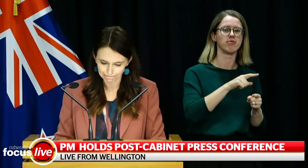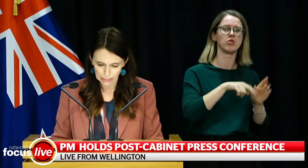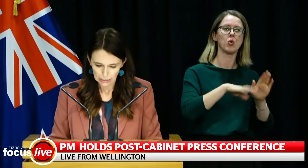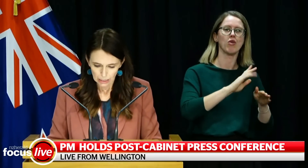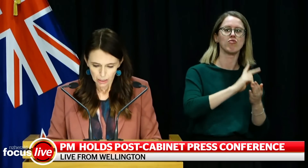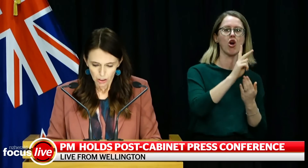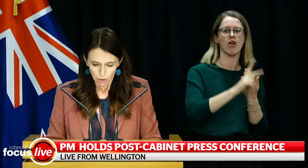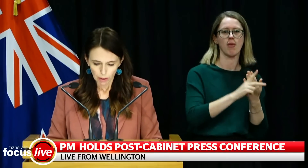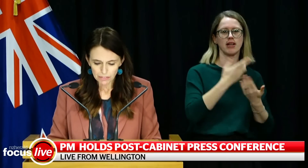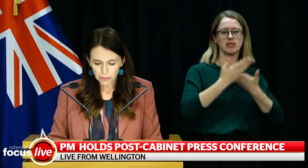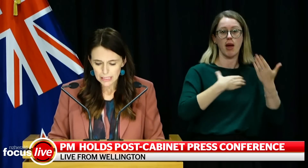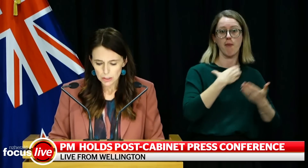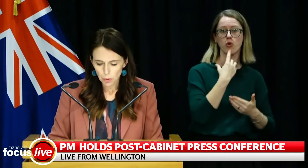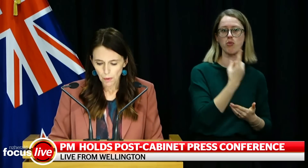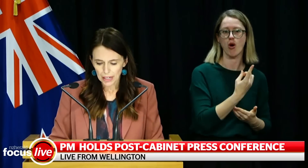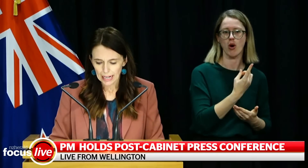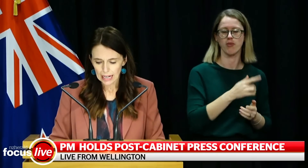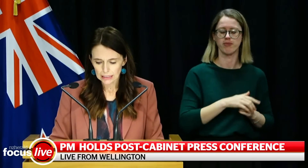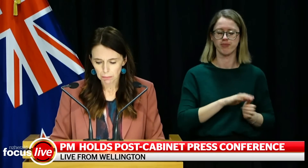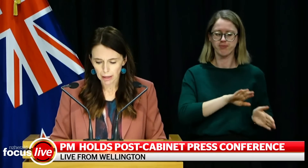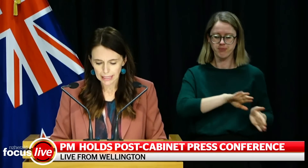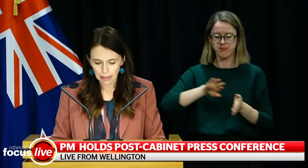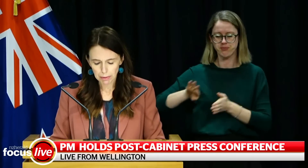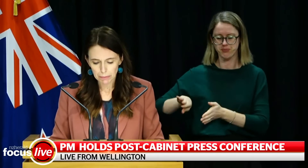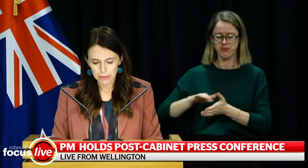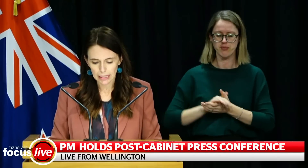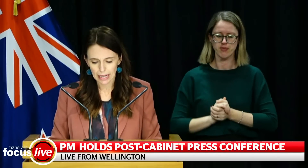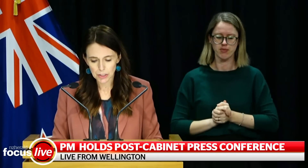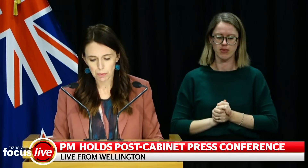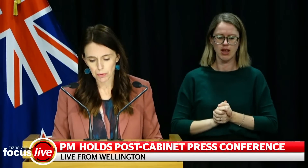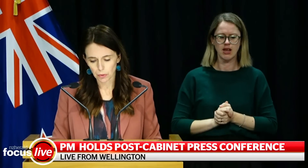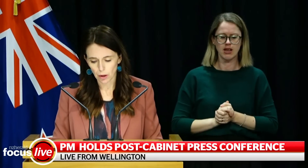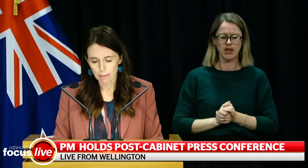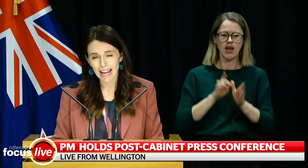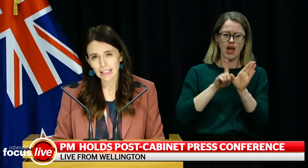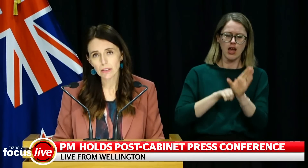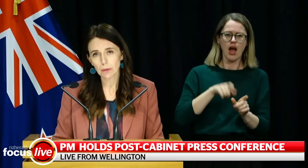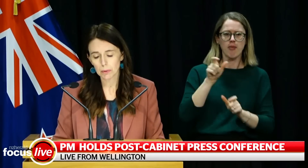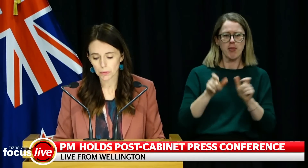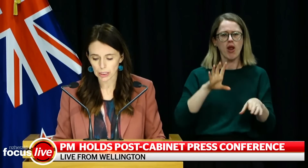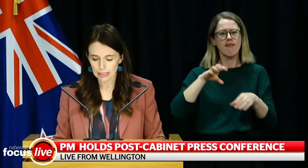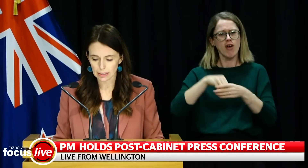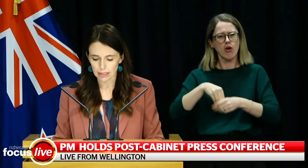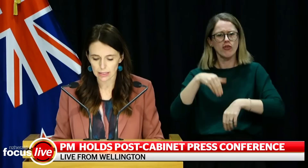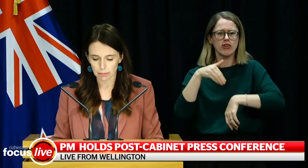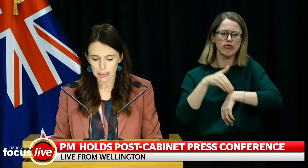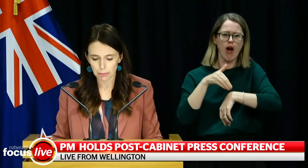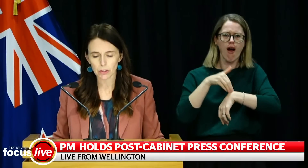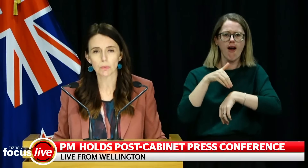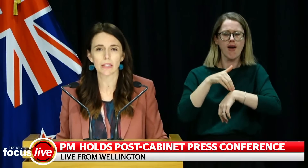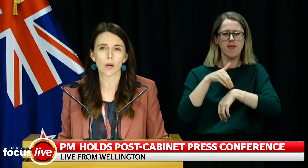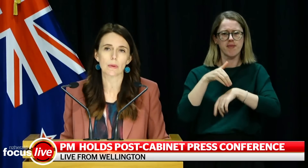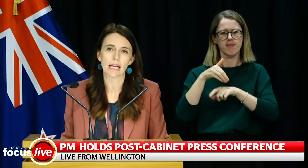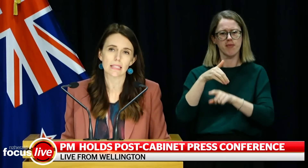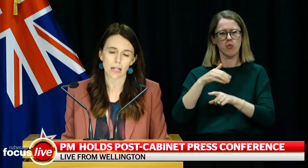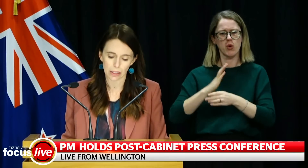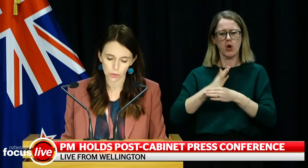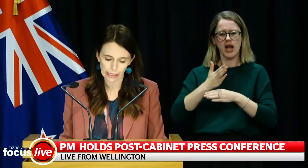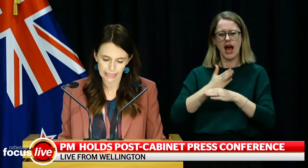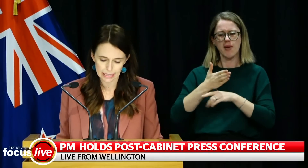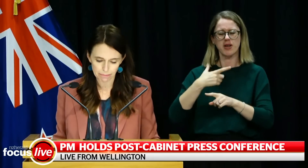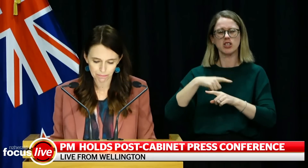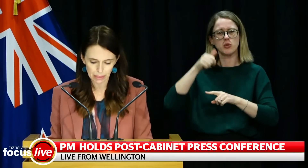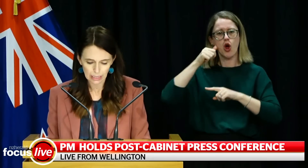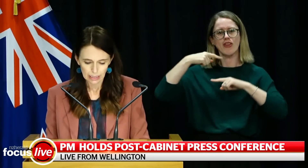tomorrow. One of the reasons we're working hard to break young people's engagement with crime and the criminal justice system is because we know where that